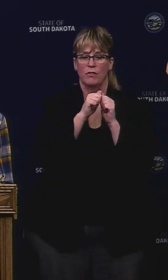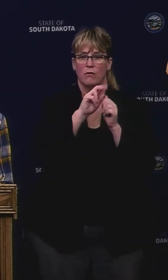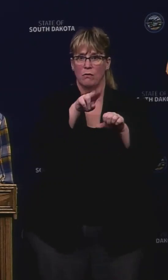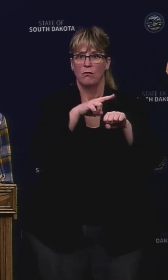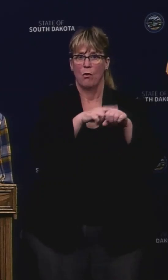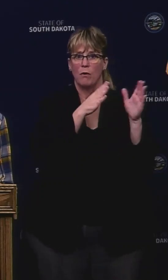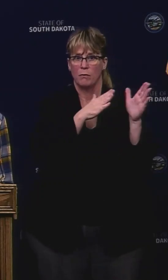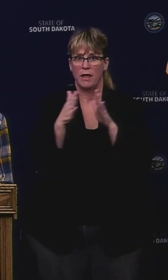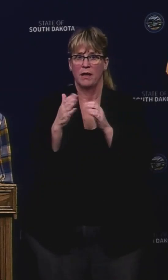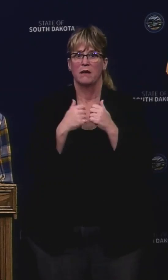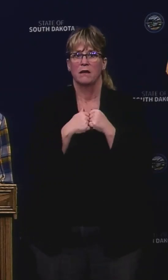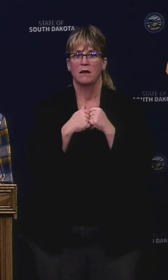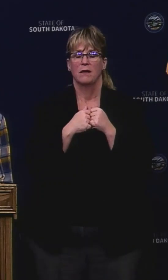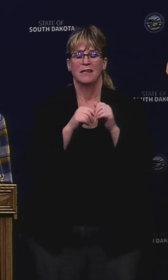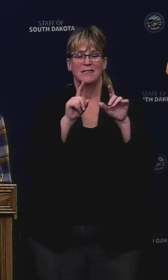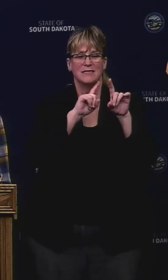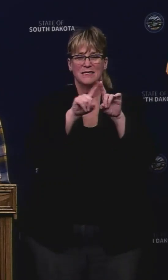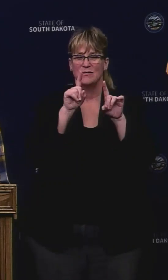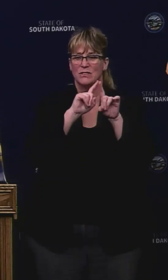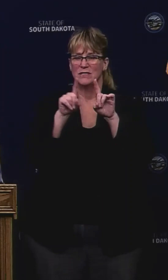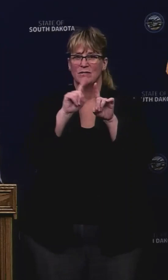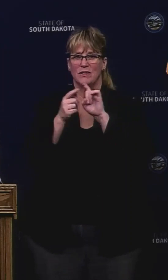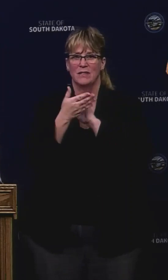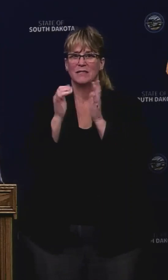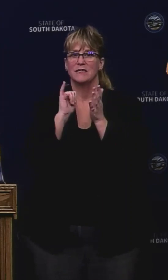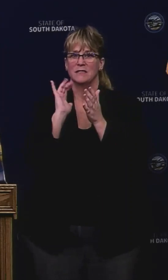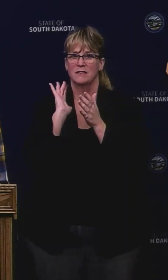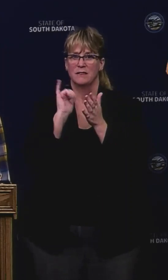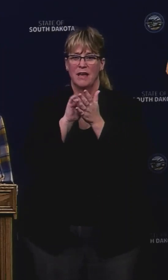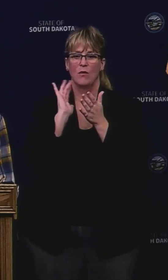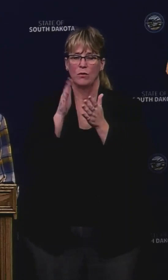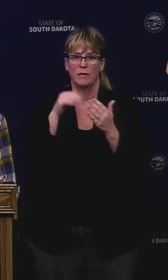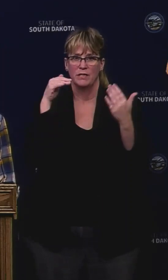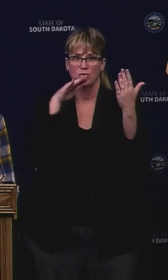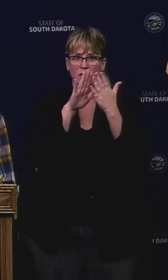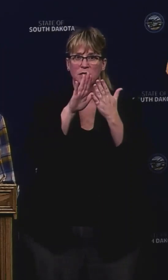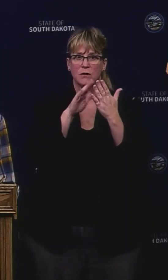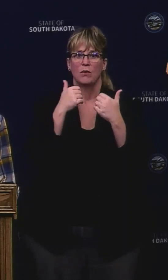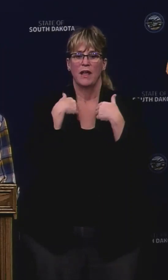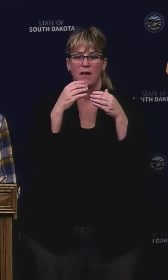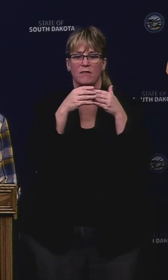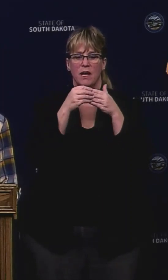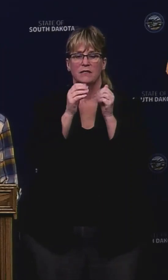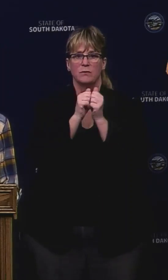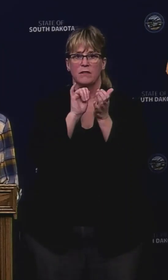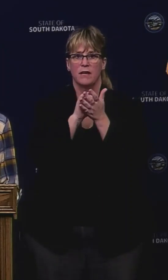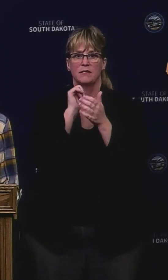There will be many different entities that will be addressed, and we'll give guidance on that tomorrow when I release that.